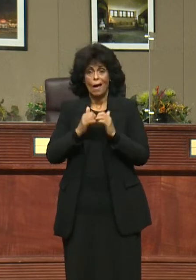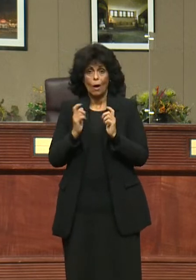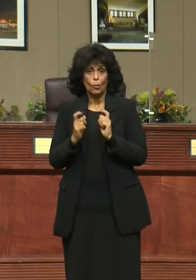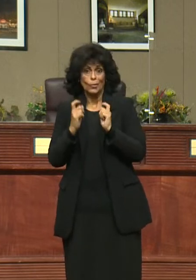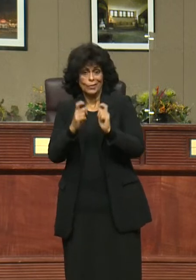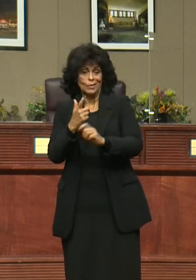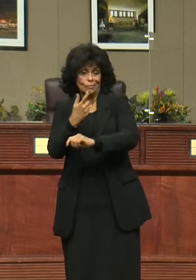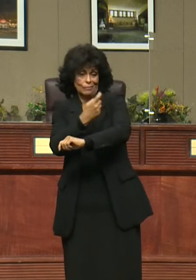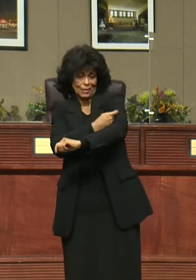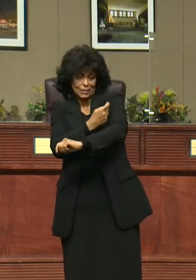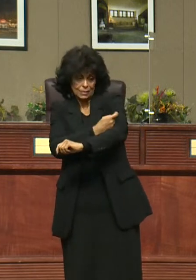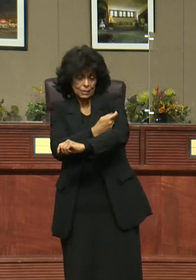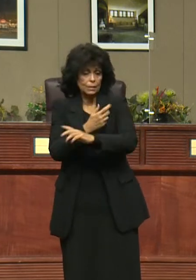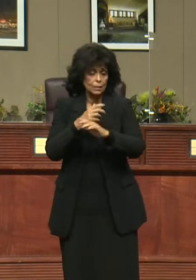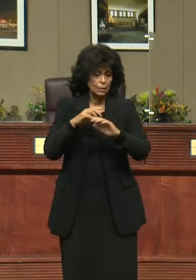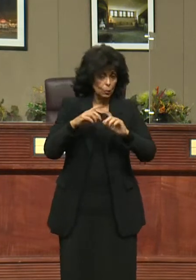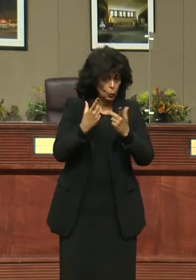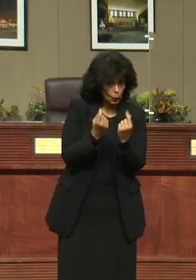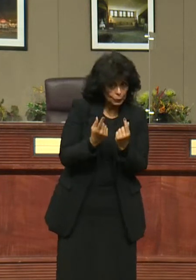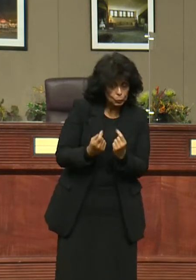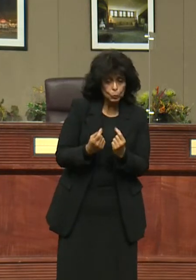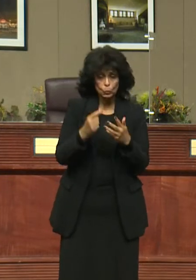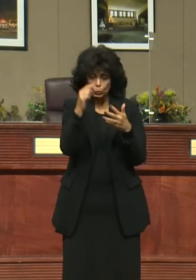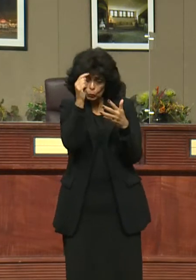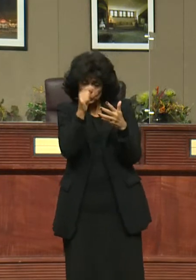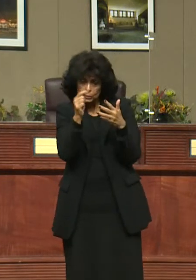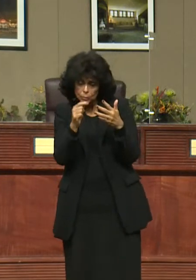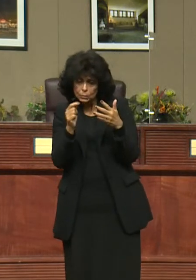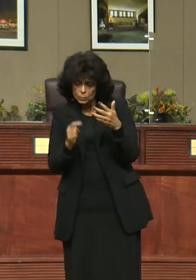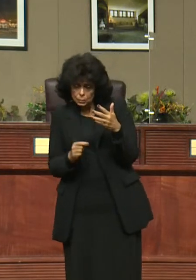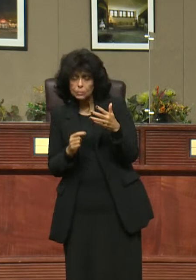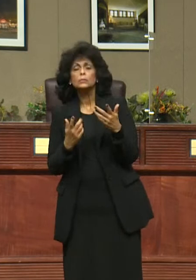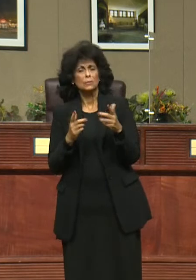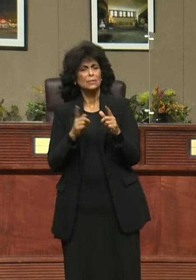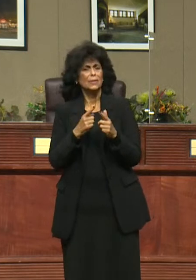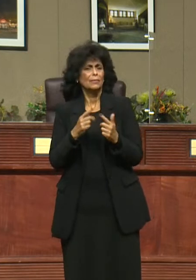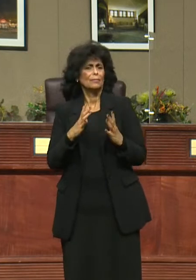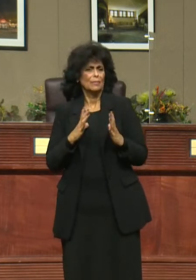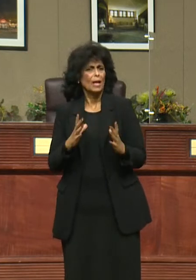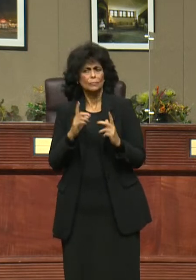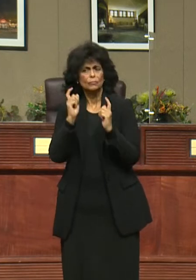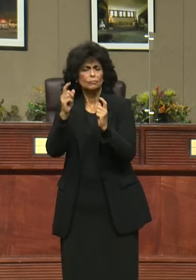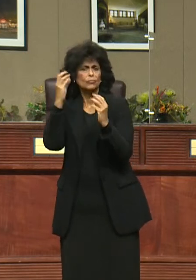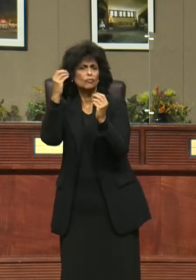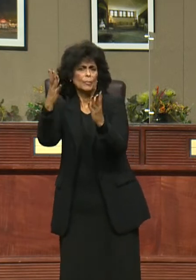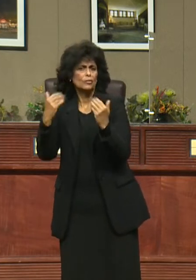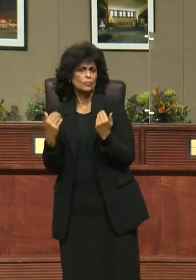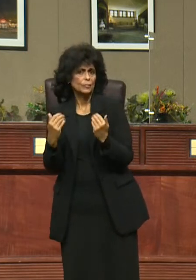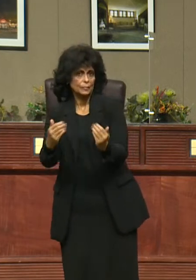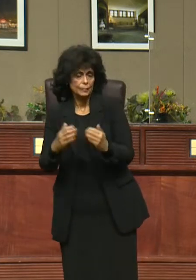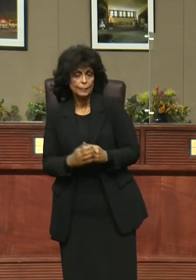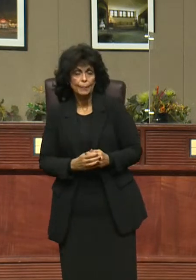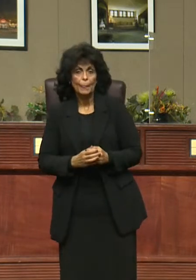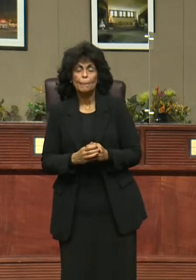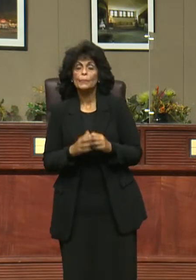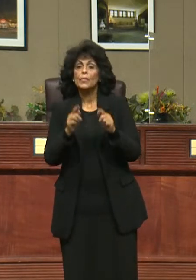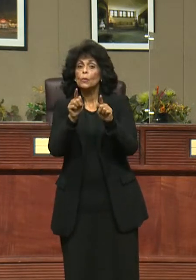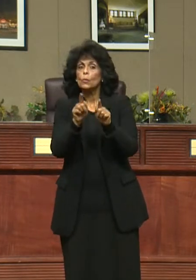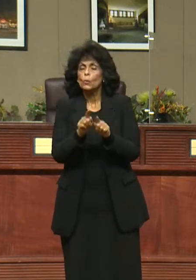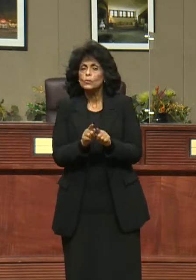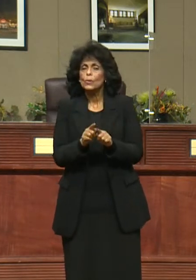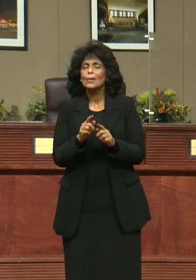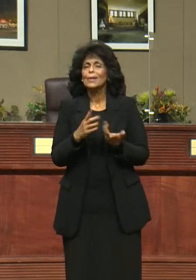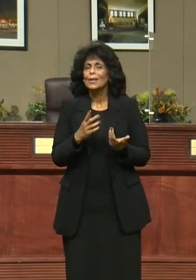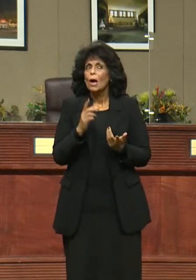will give it out. A little detail on that, which is important, is who has custody of the vaccine.